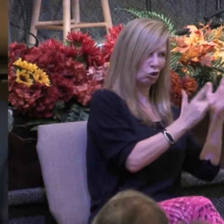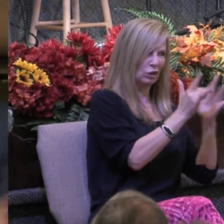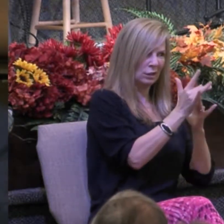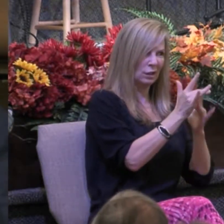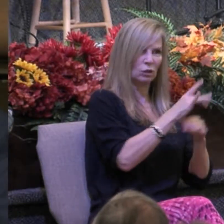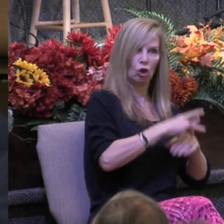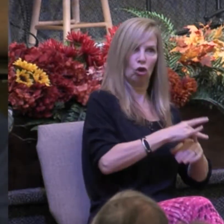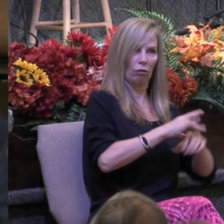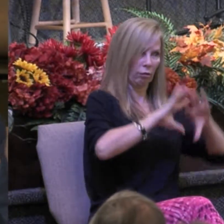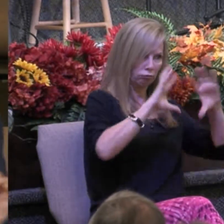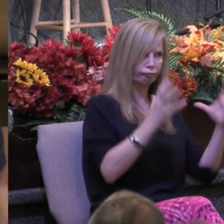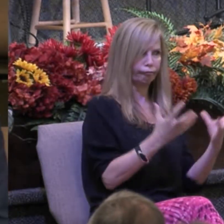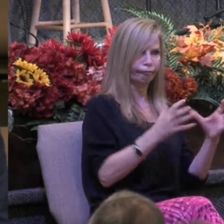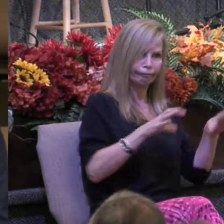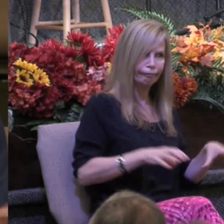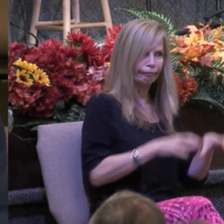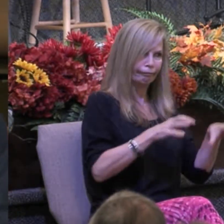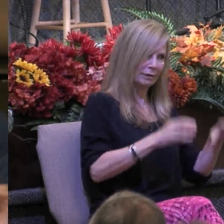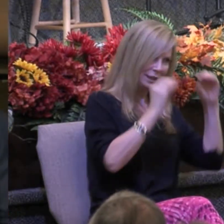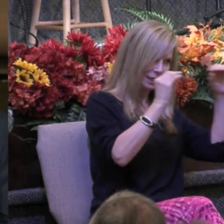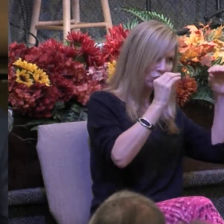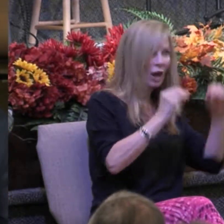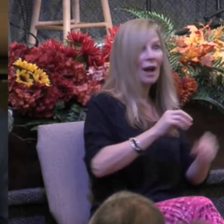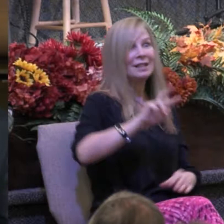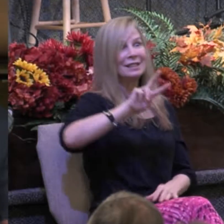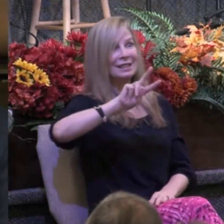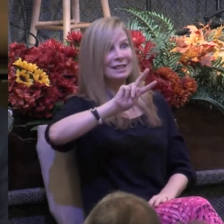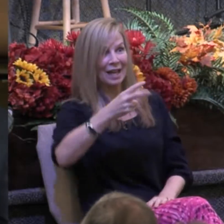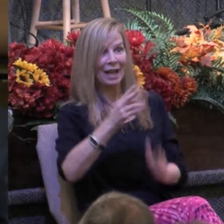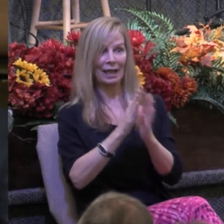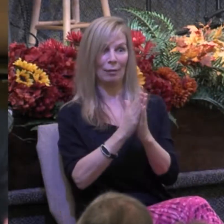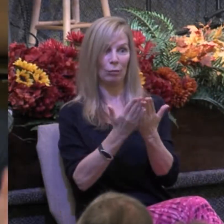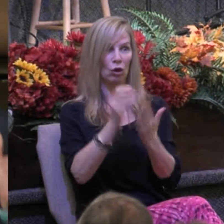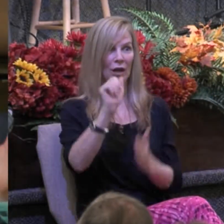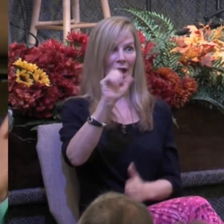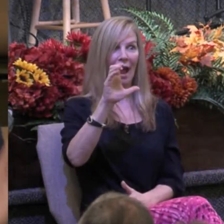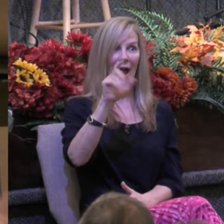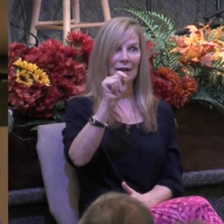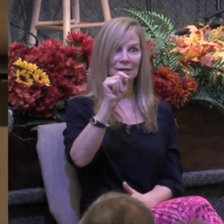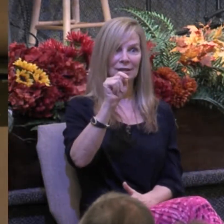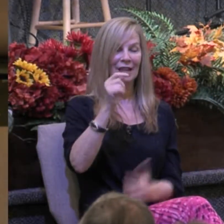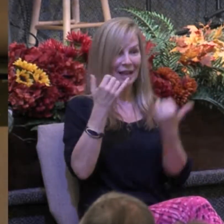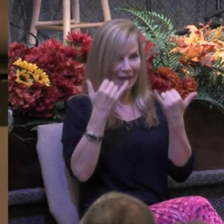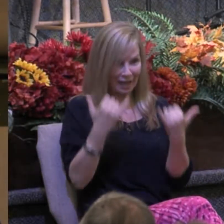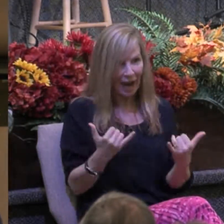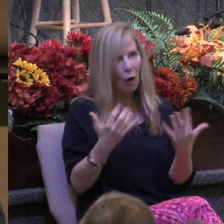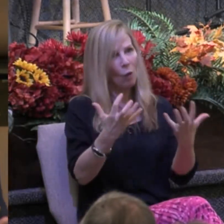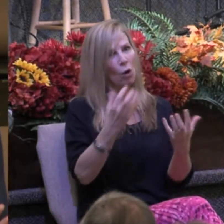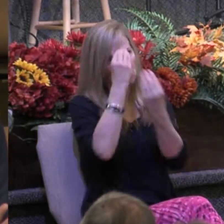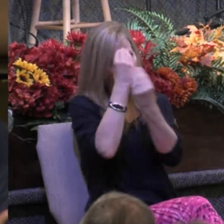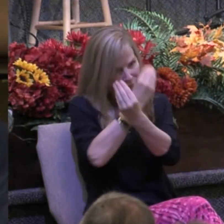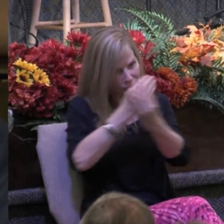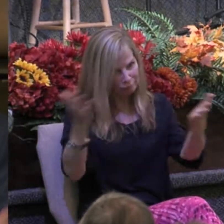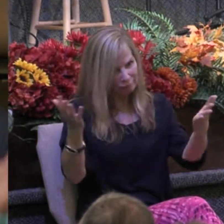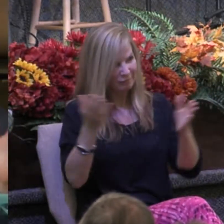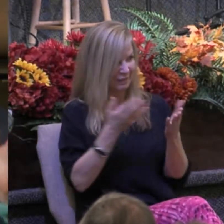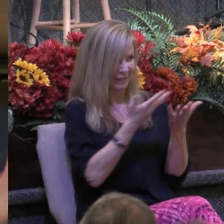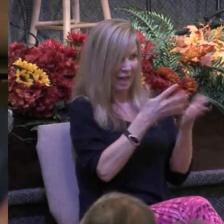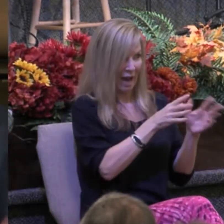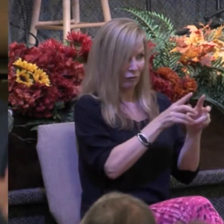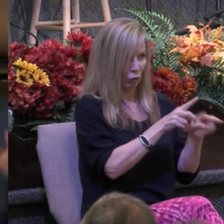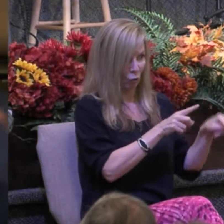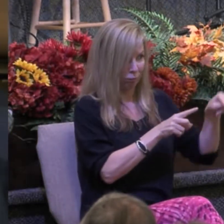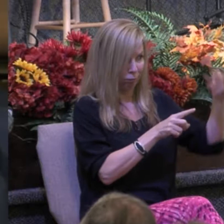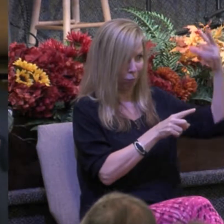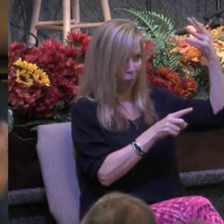volume that he has also written to Theophilus, the book of Acts, is intended to inform him of what